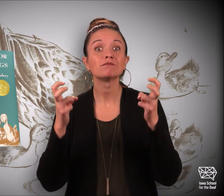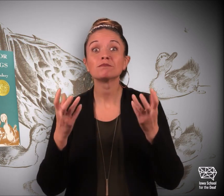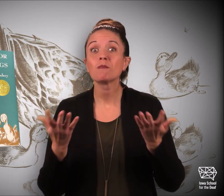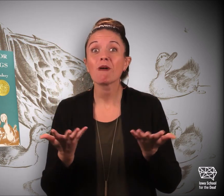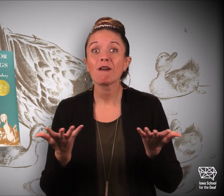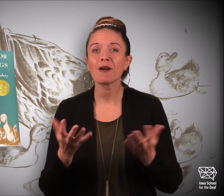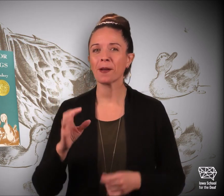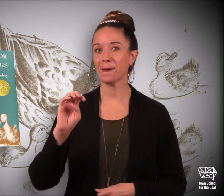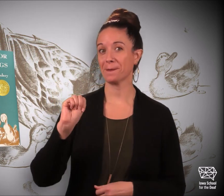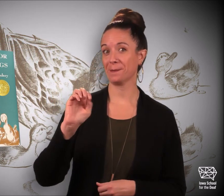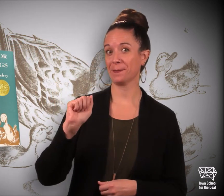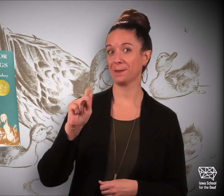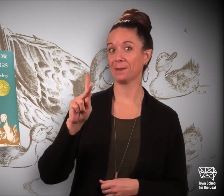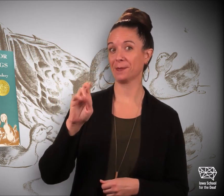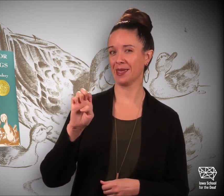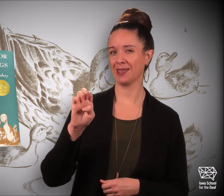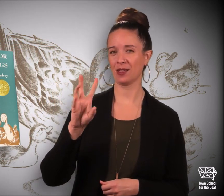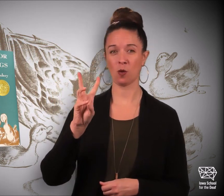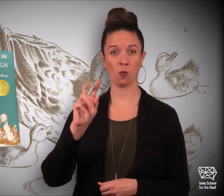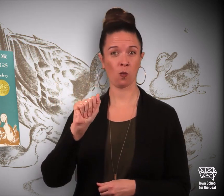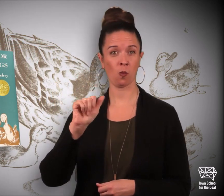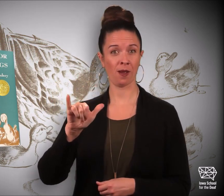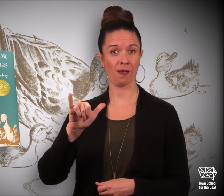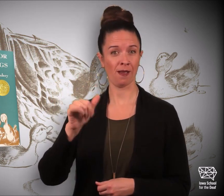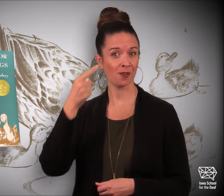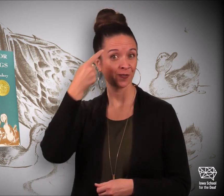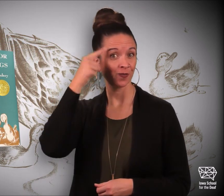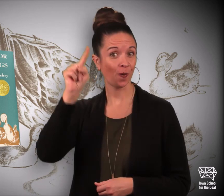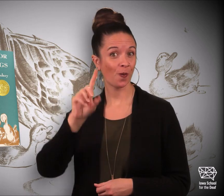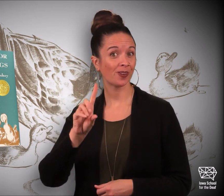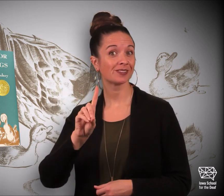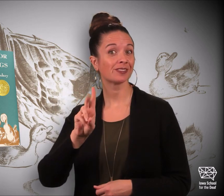This book is titled Make Way for Ducklings.